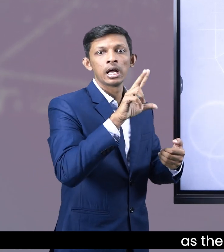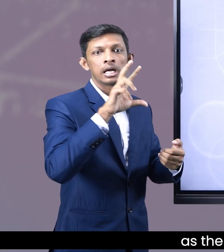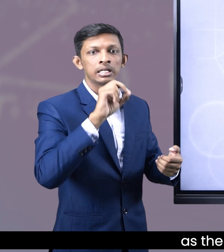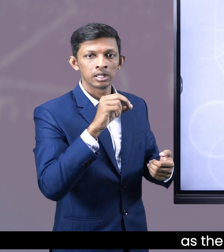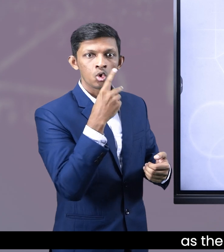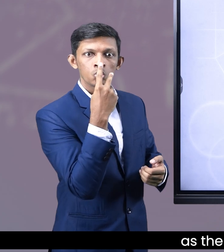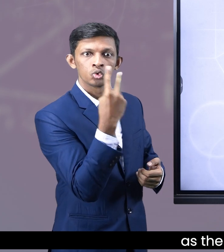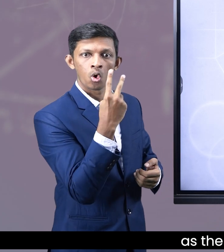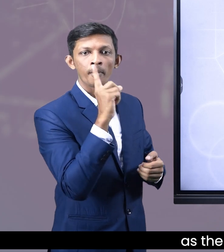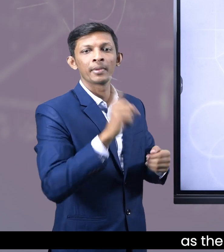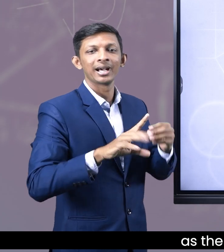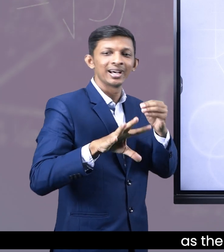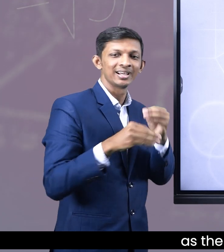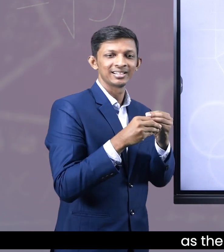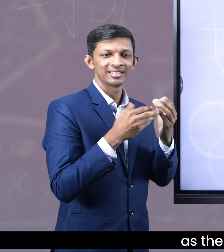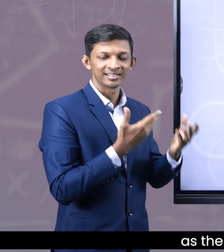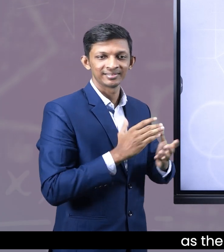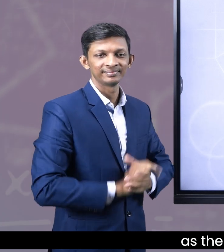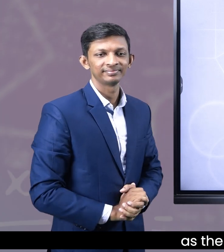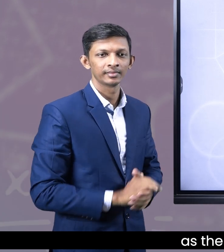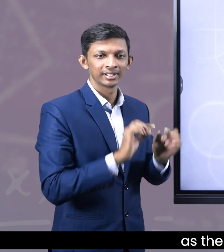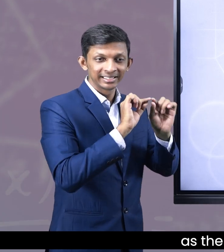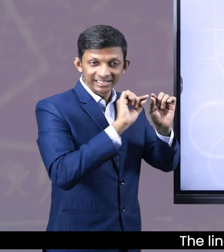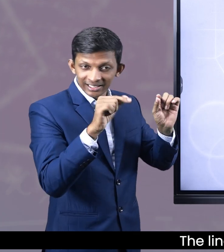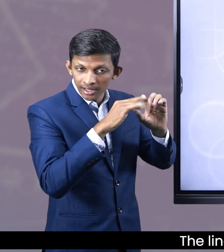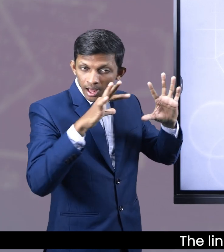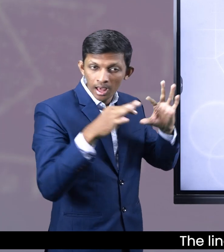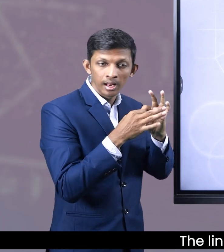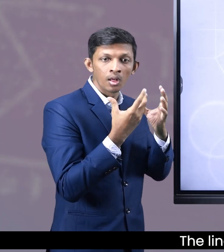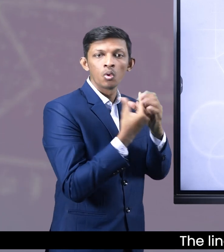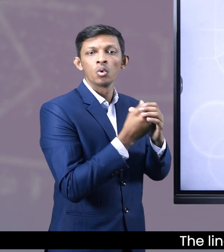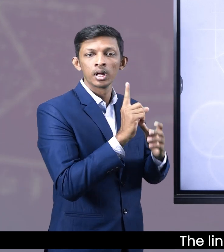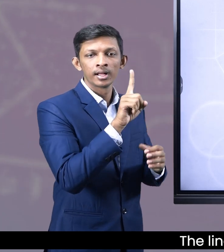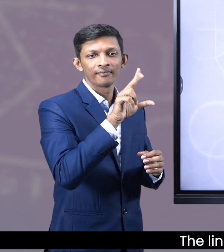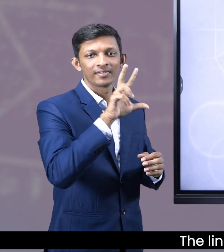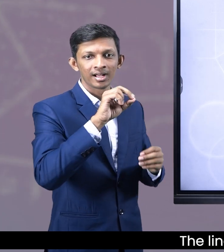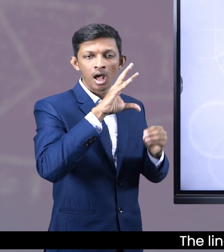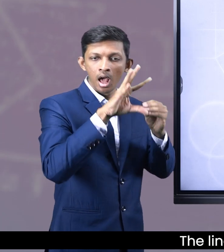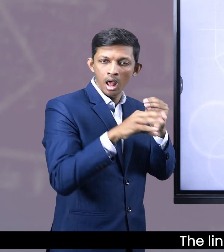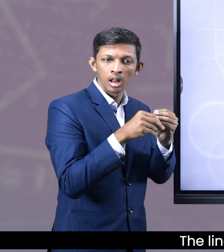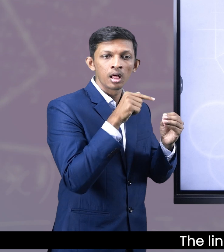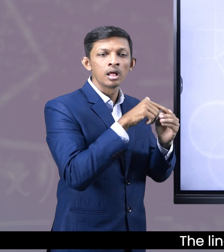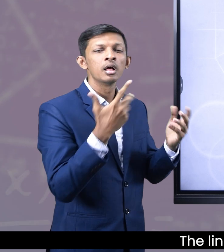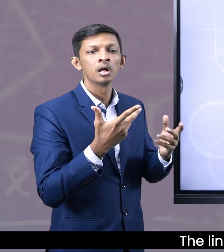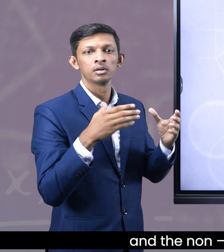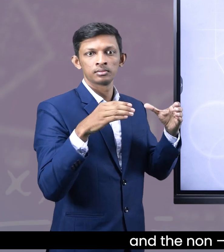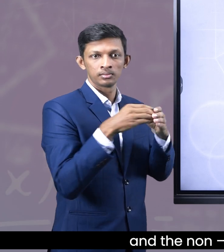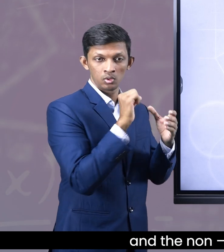angles is 180 degrees. The linear pair as the sum is 180 degrees and the